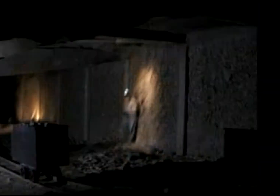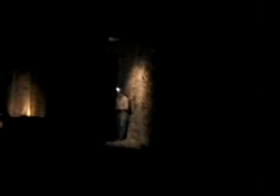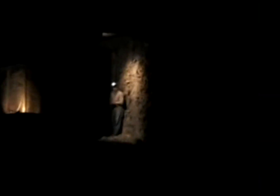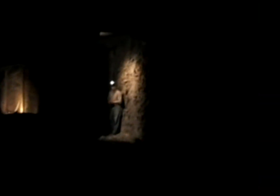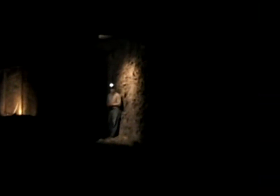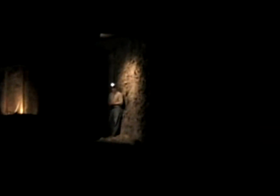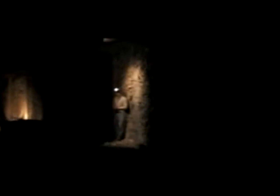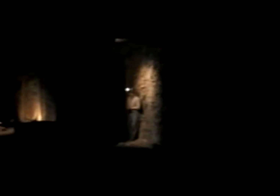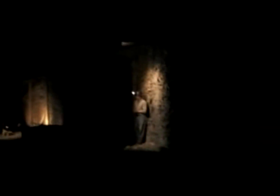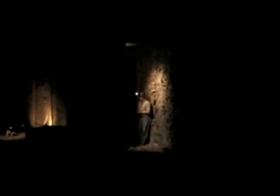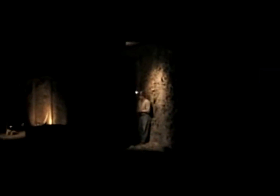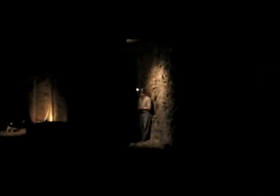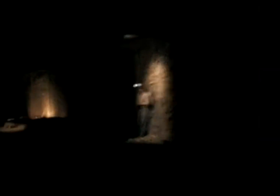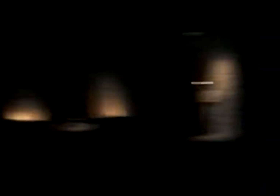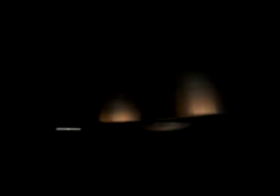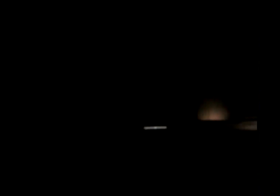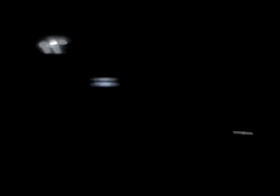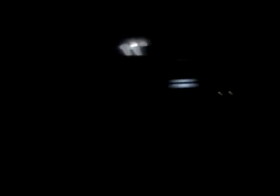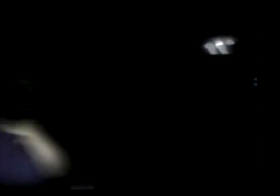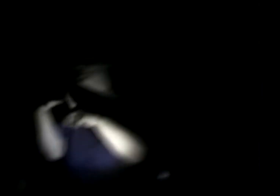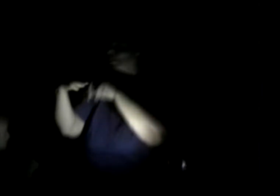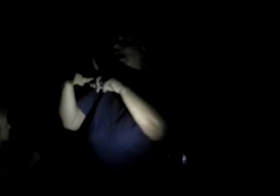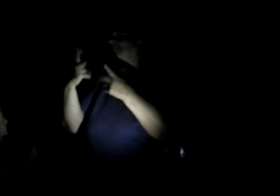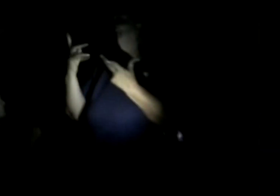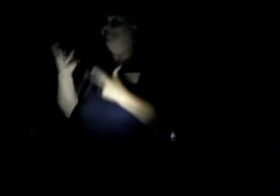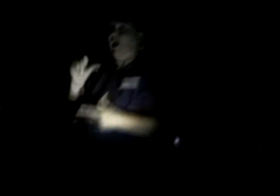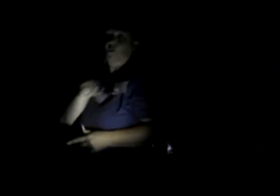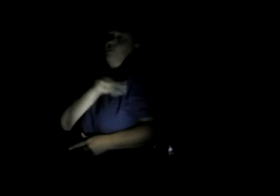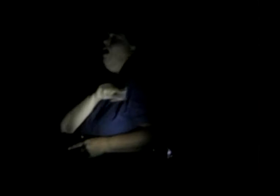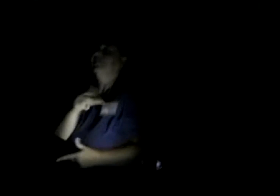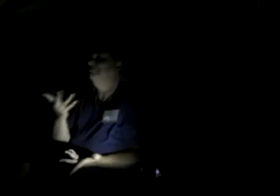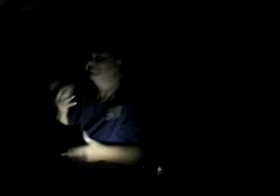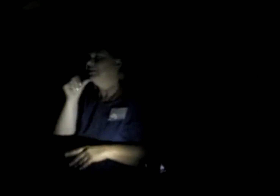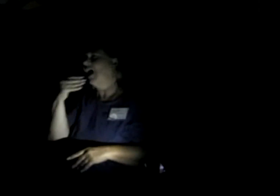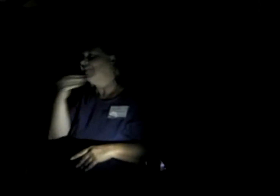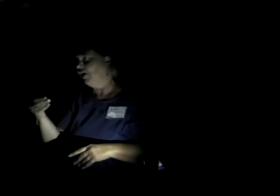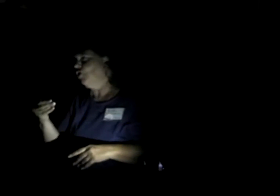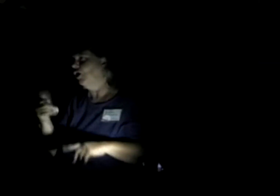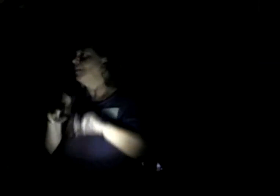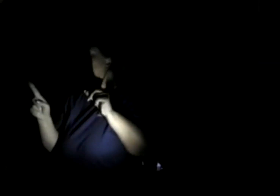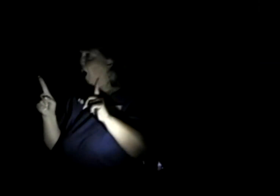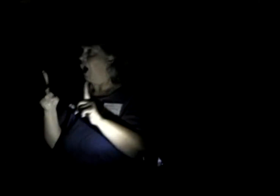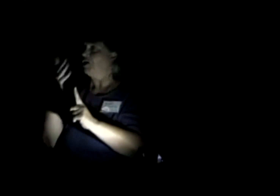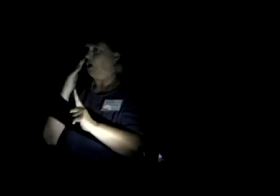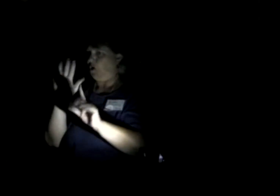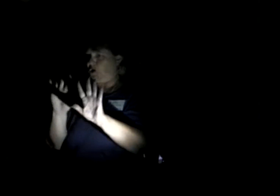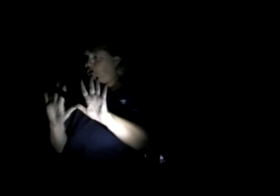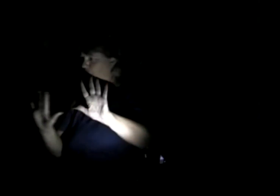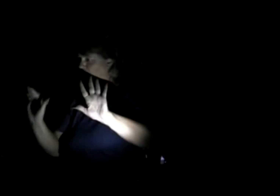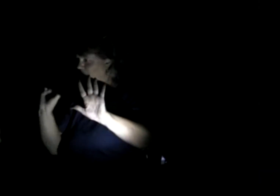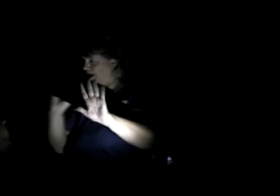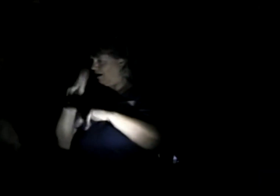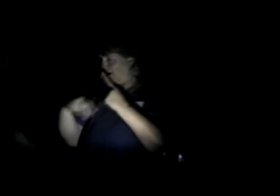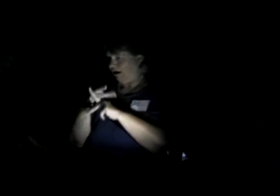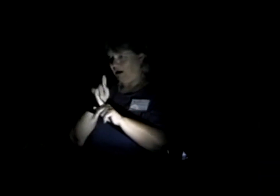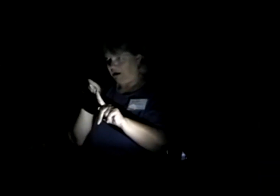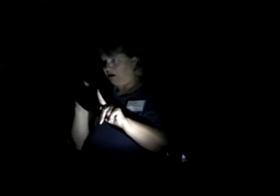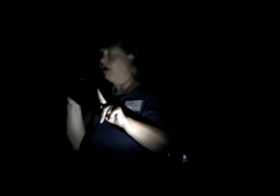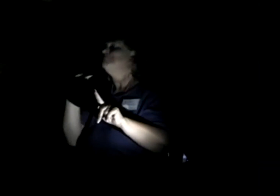or quality to be worth mining, but certainly enough to help indicate that that gold is likely to be nearby, as gold is commonly associated with these